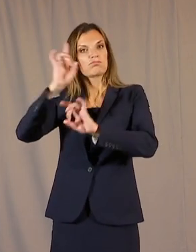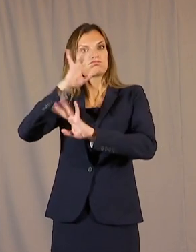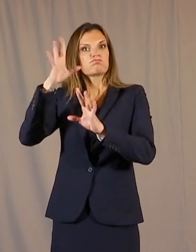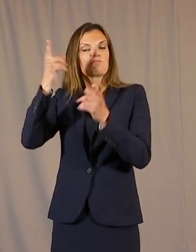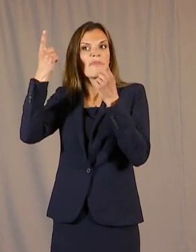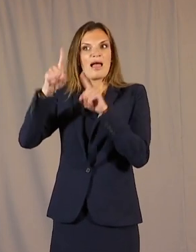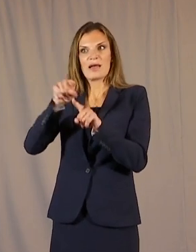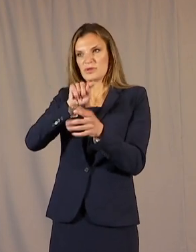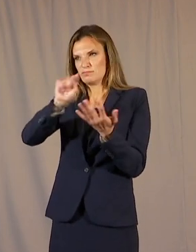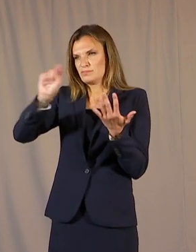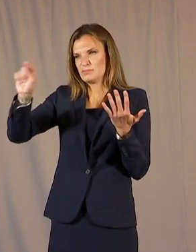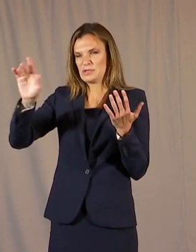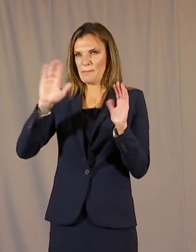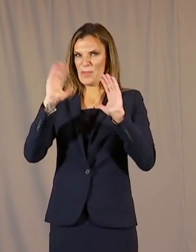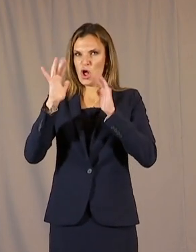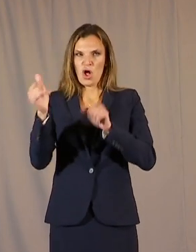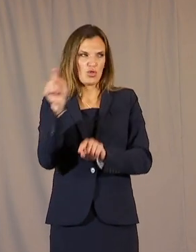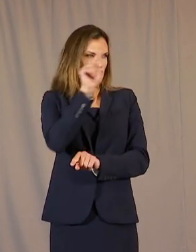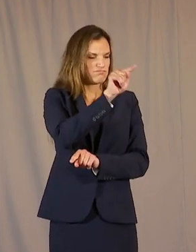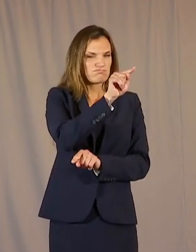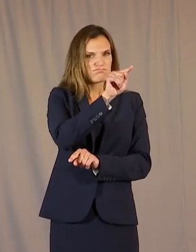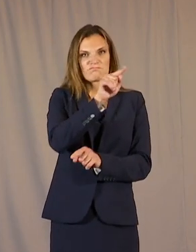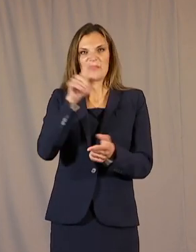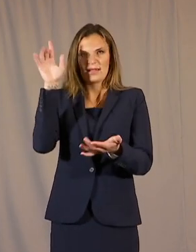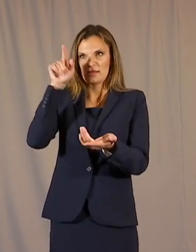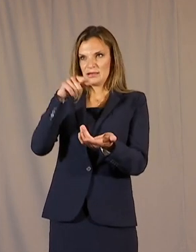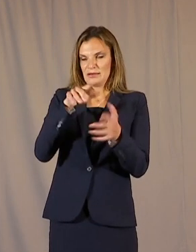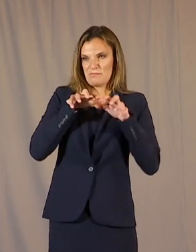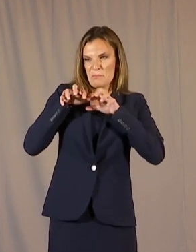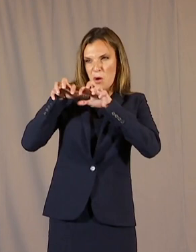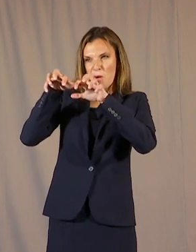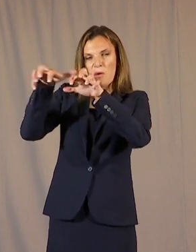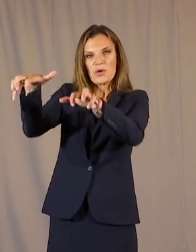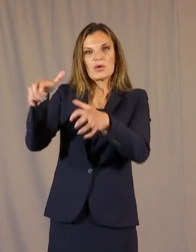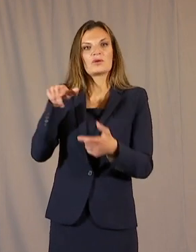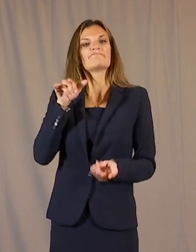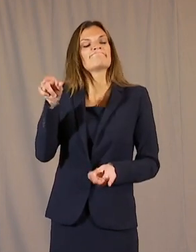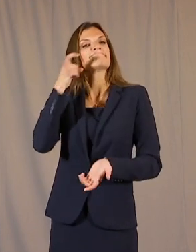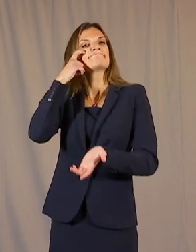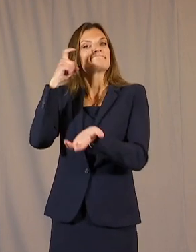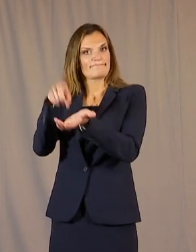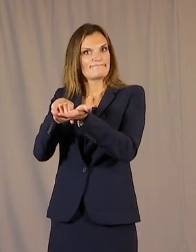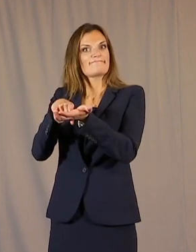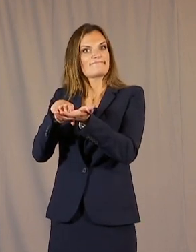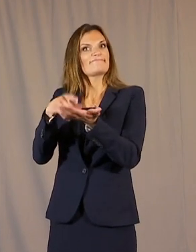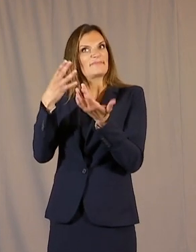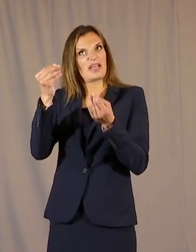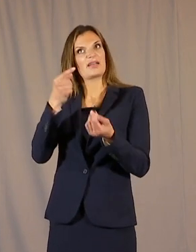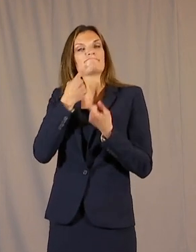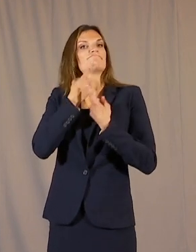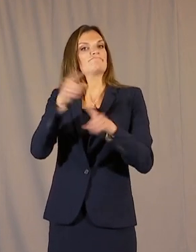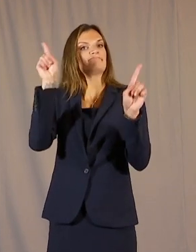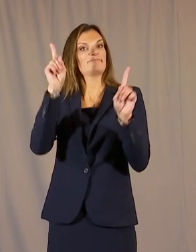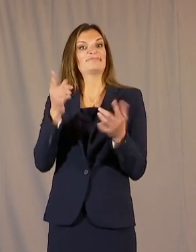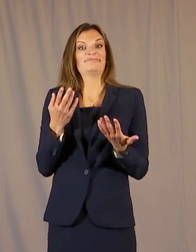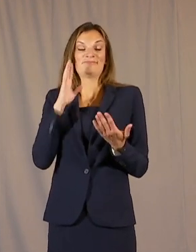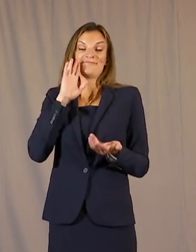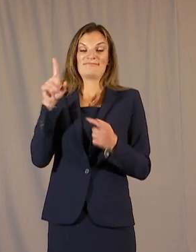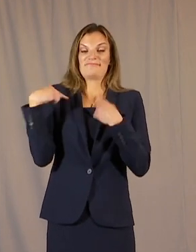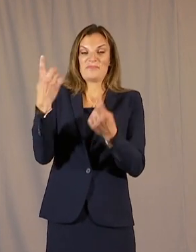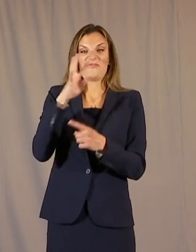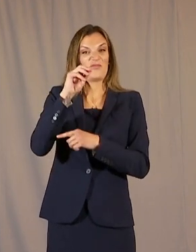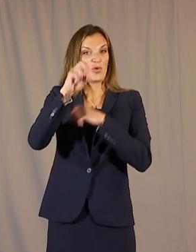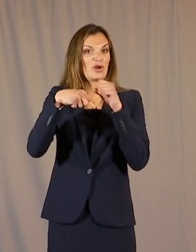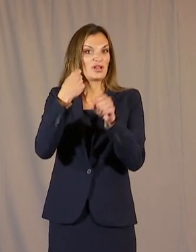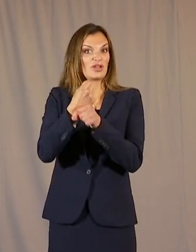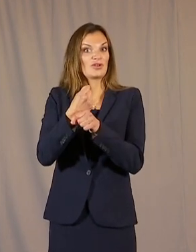And as I mentioned earlier, we have been living in a time of 40 years where we've not had the kind